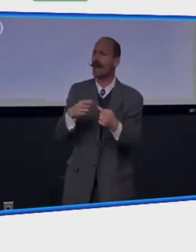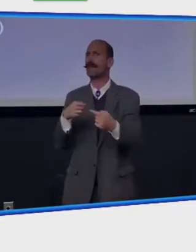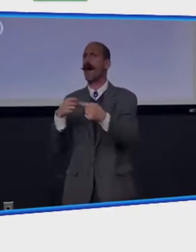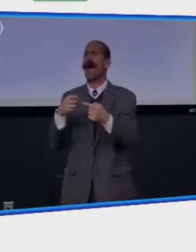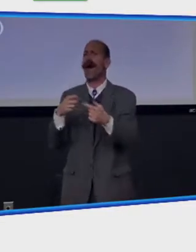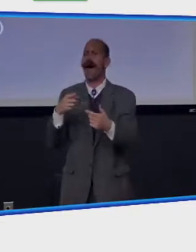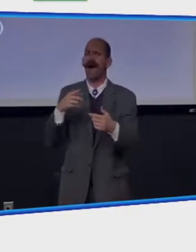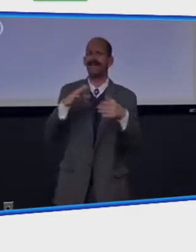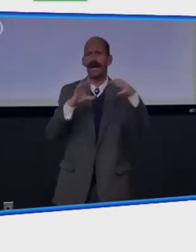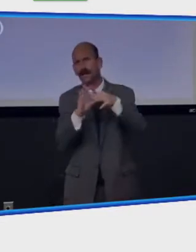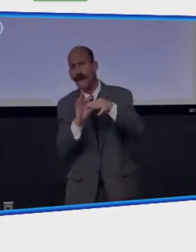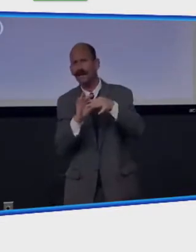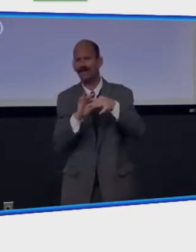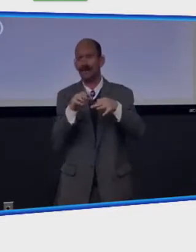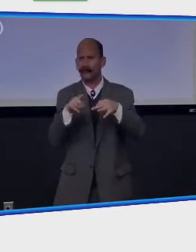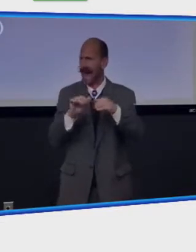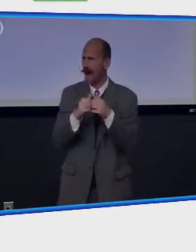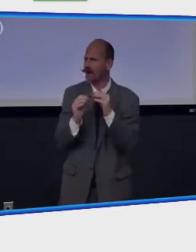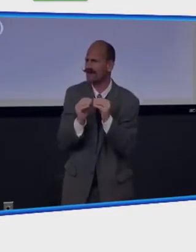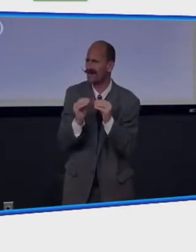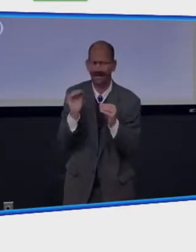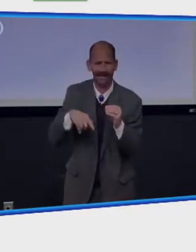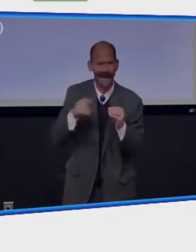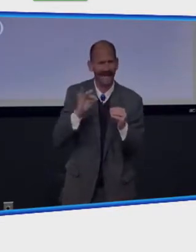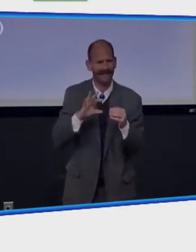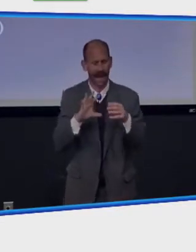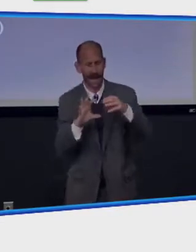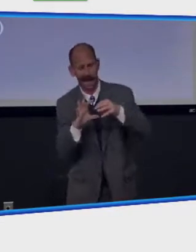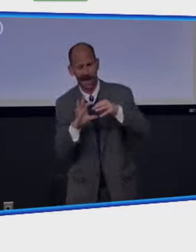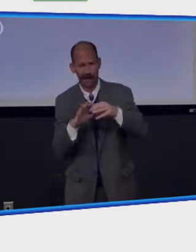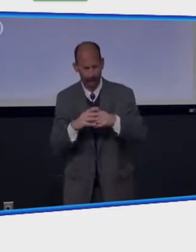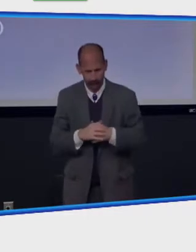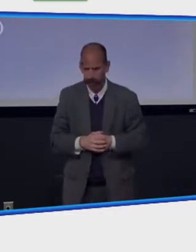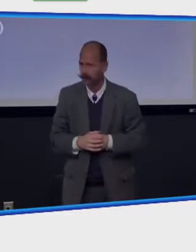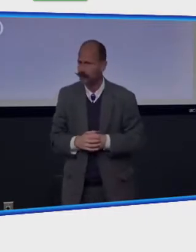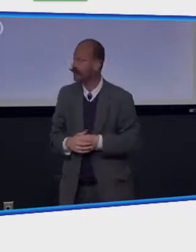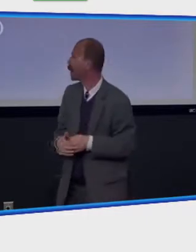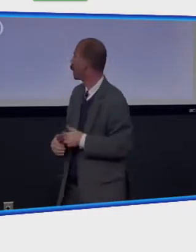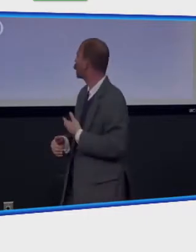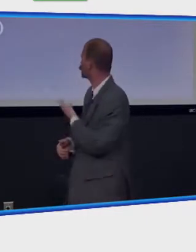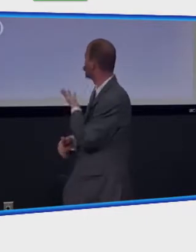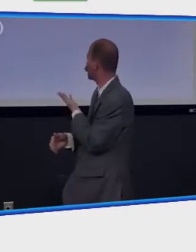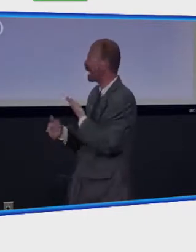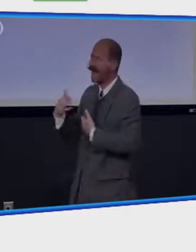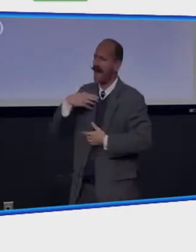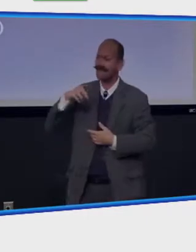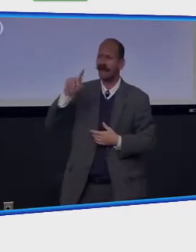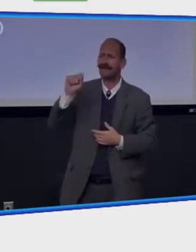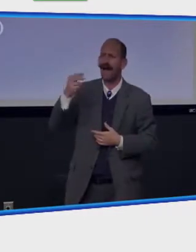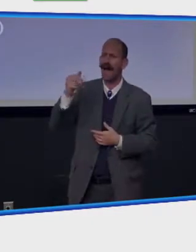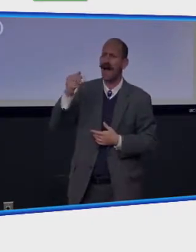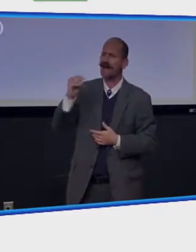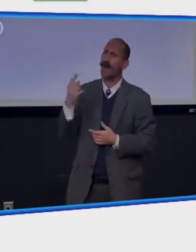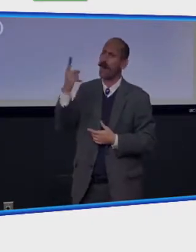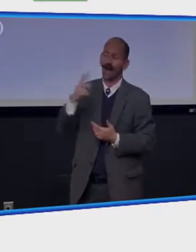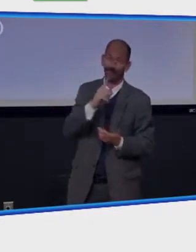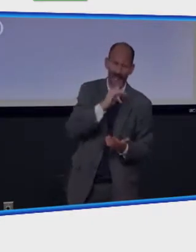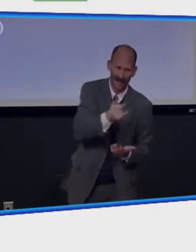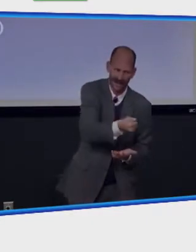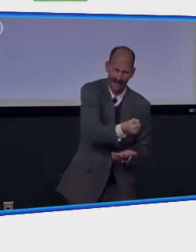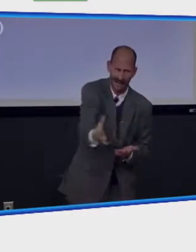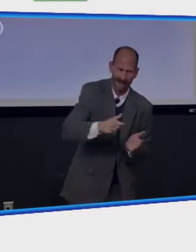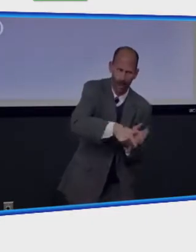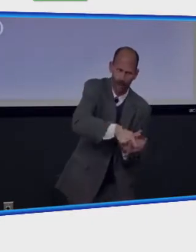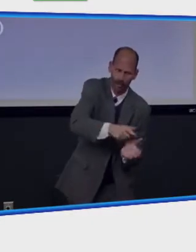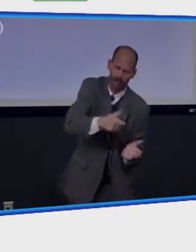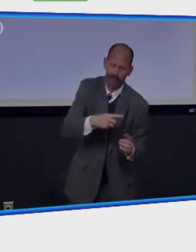proposal by Stanislas Dehaene, articulated in various articles. I've just picked one here from 2007 that I think very